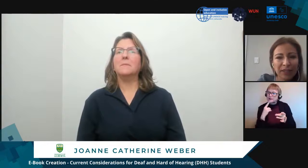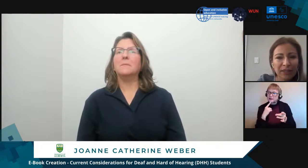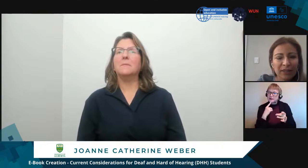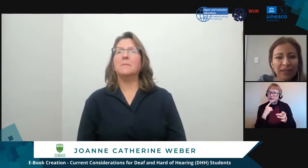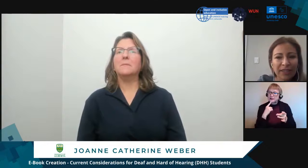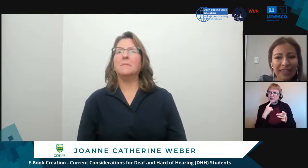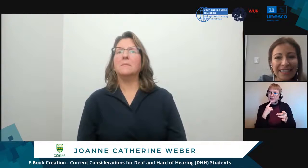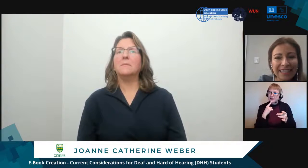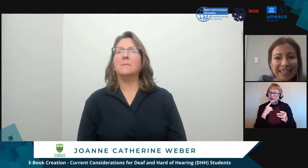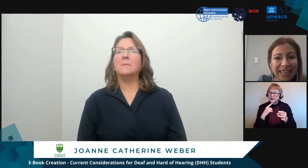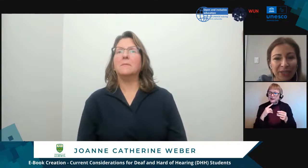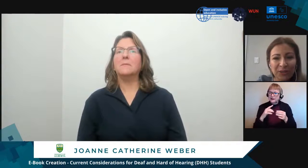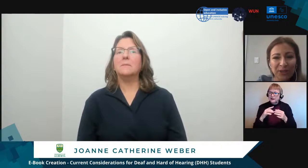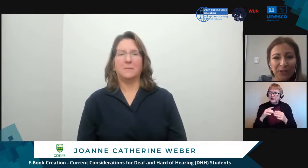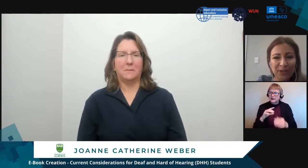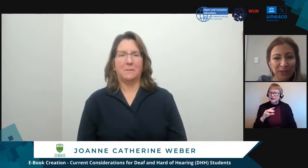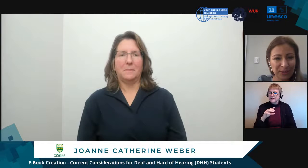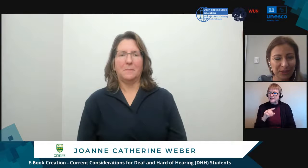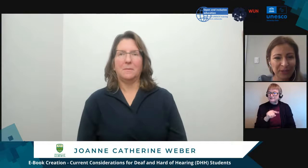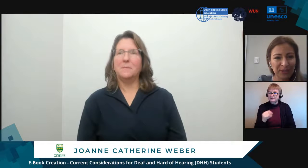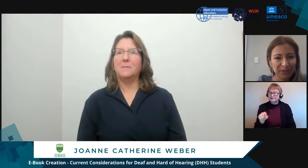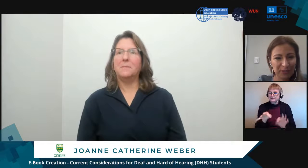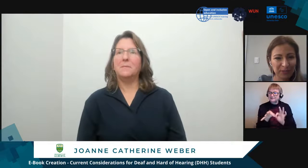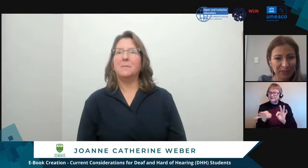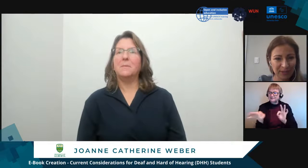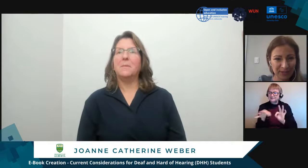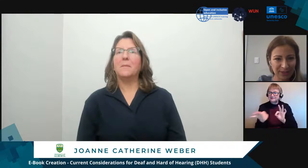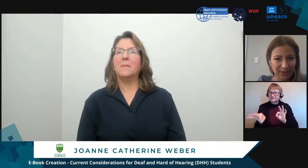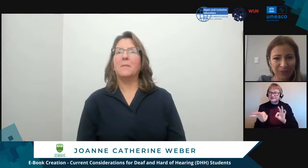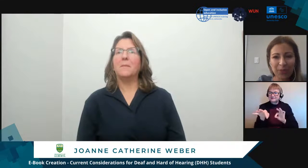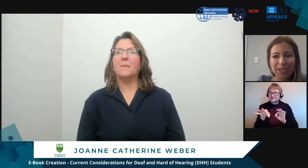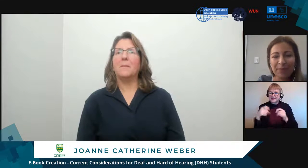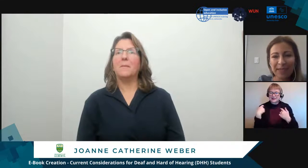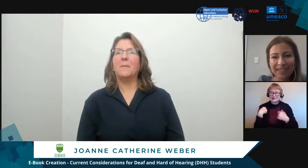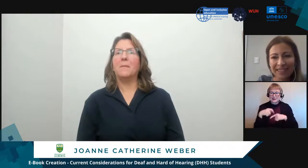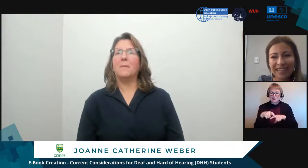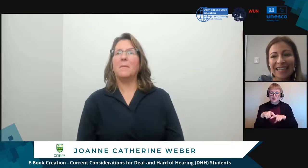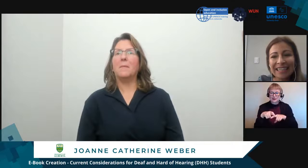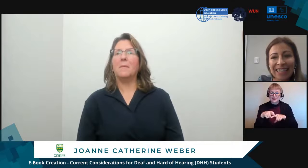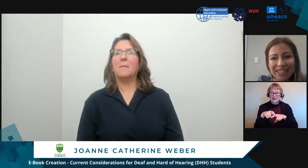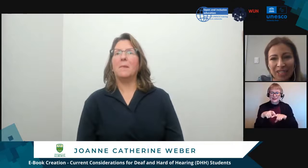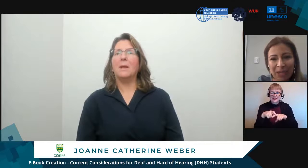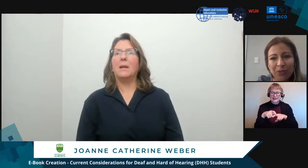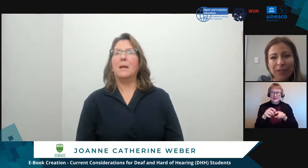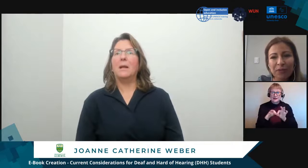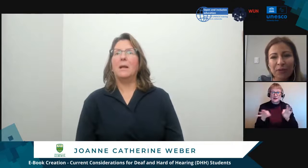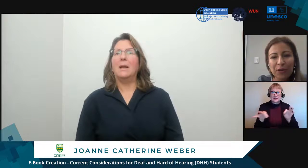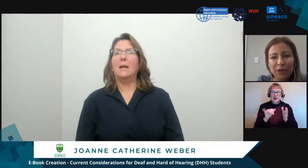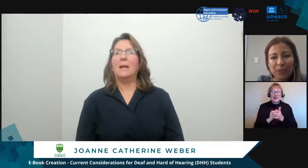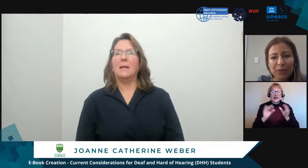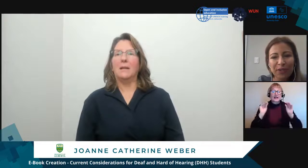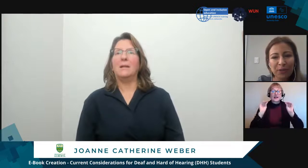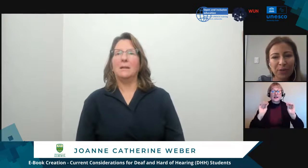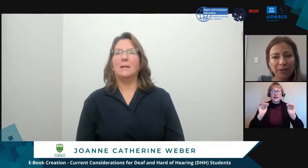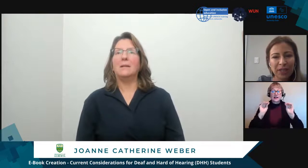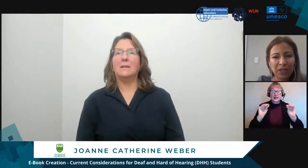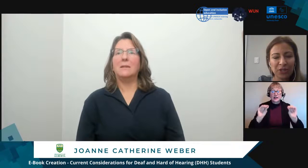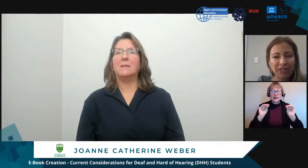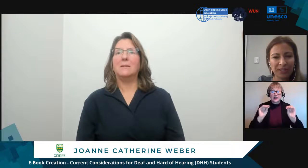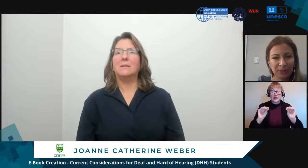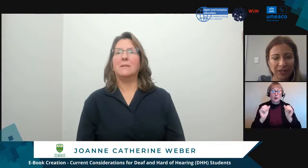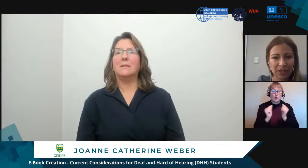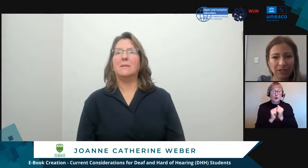there's a profile called Enseñar con Innovación Educativa 4.0, which means teaching with